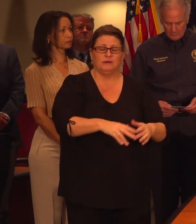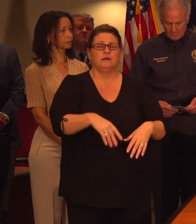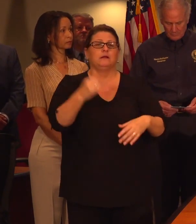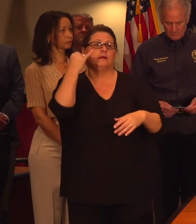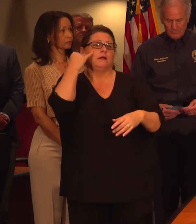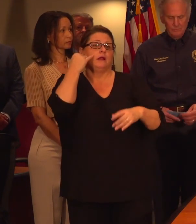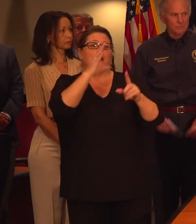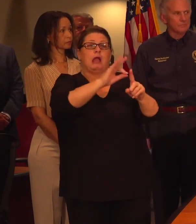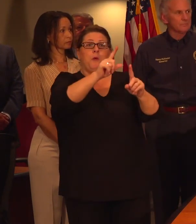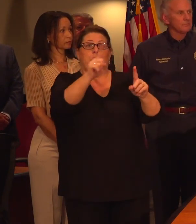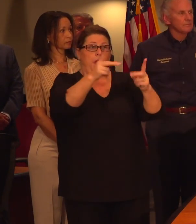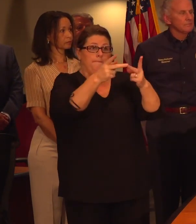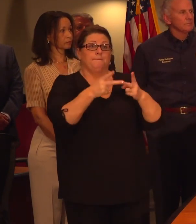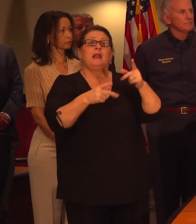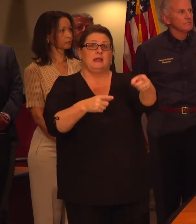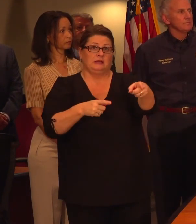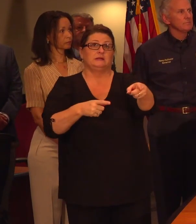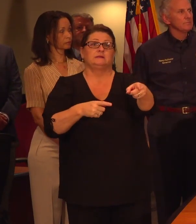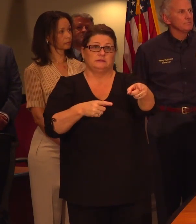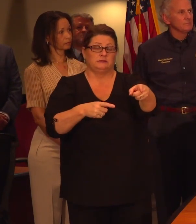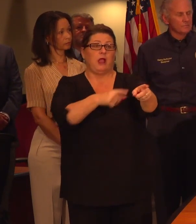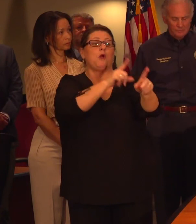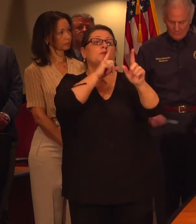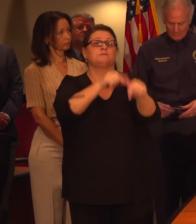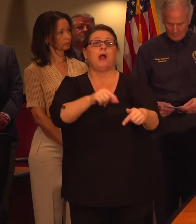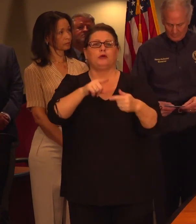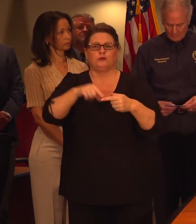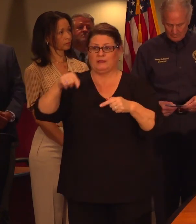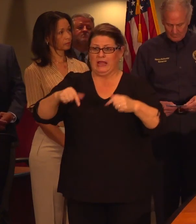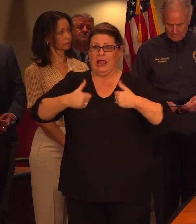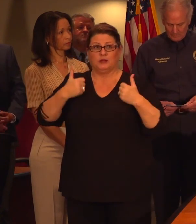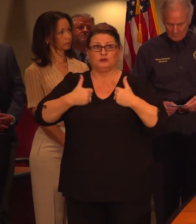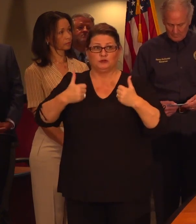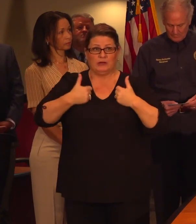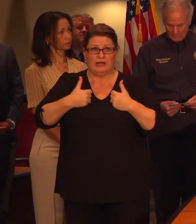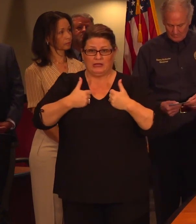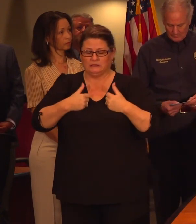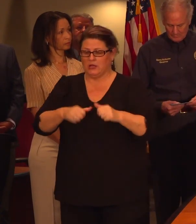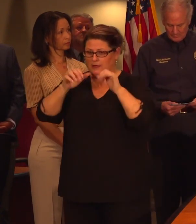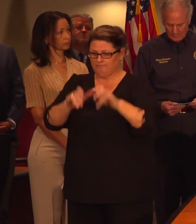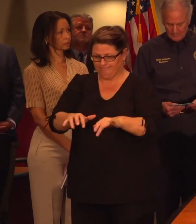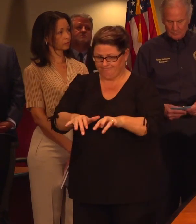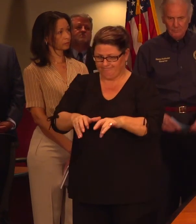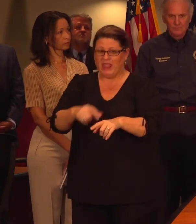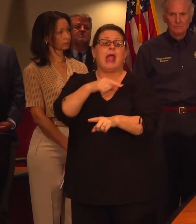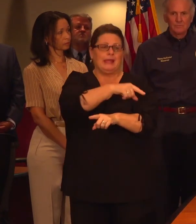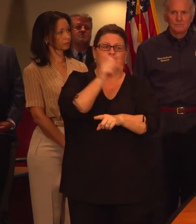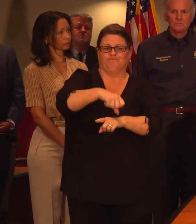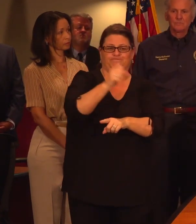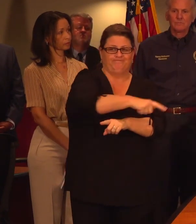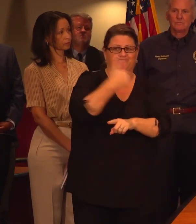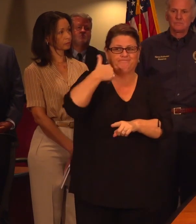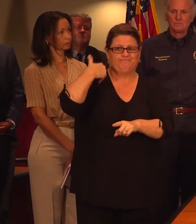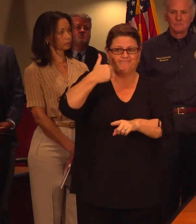911 station, if they are responding to an address, they can enter it and they can be told, yes, that's a recent COVID,